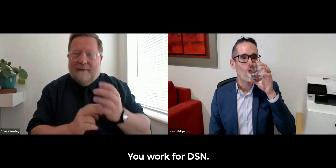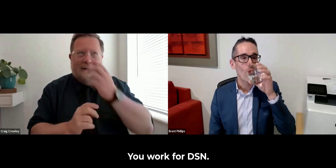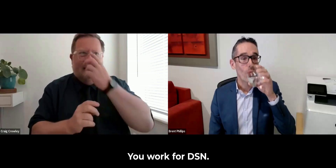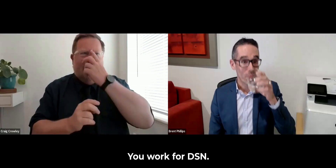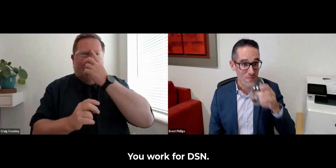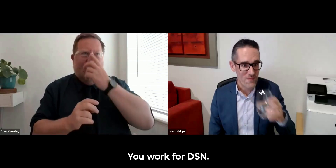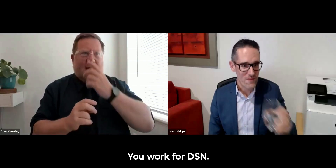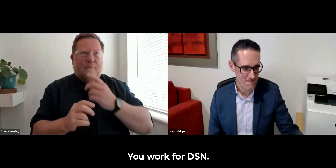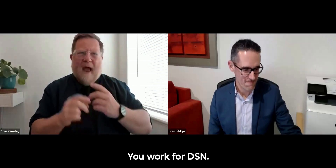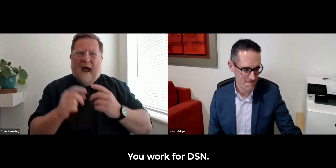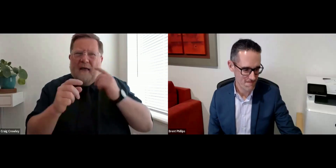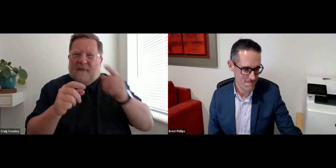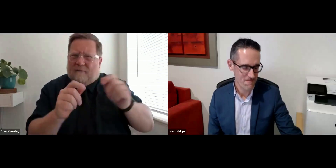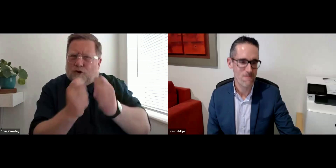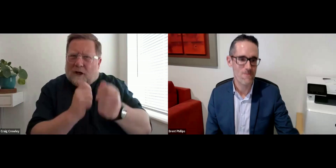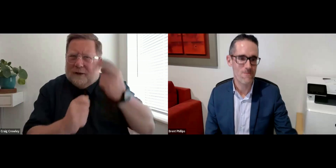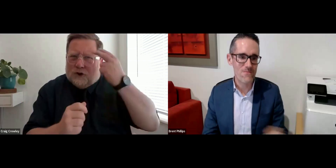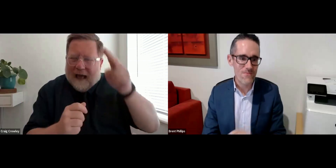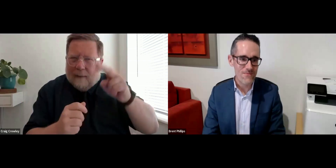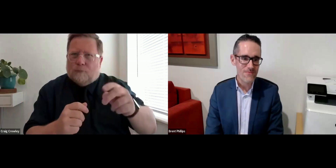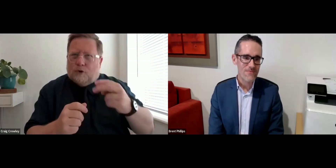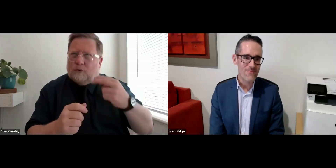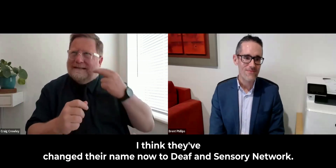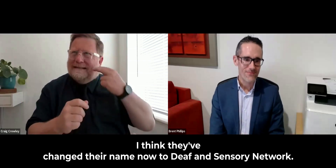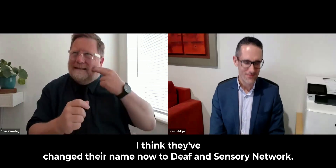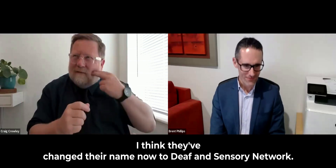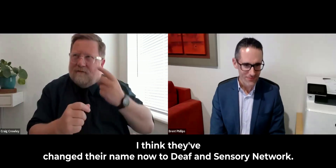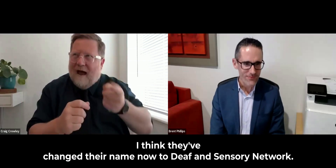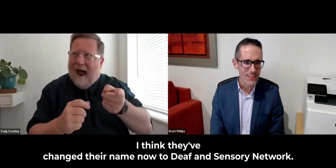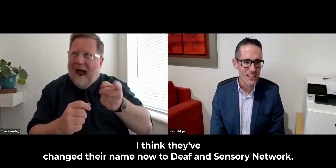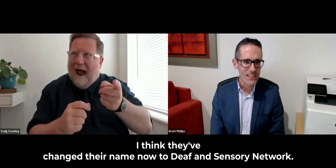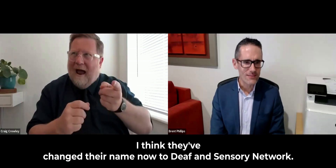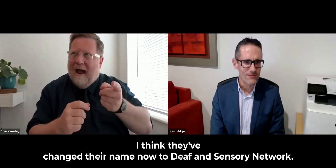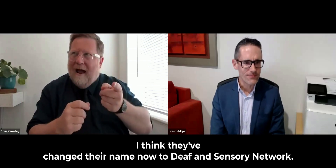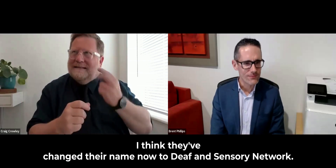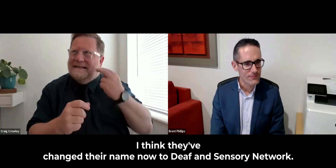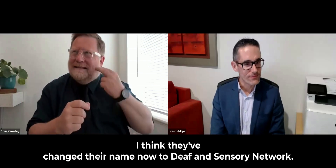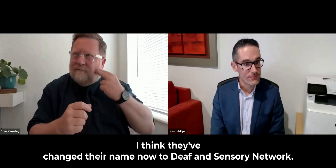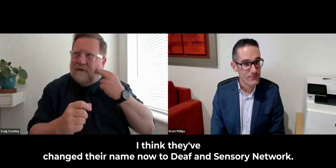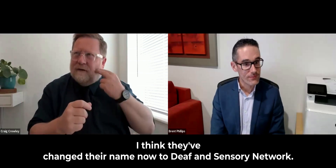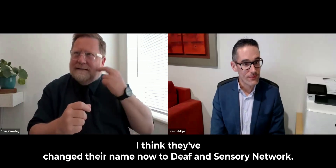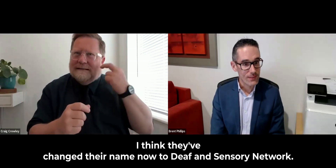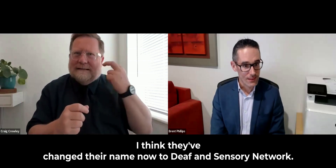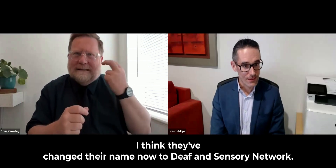for DSN. I think they've changed their name now to